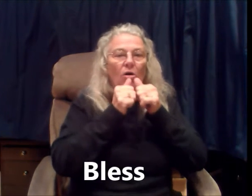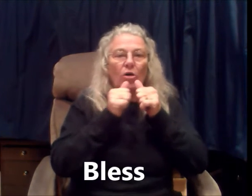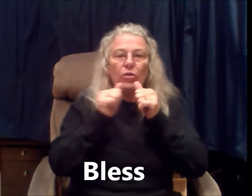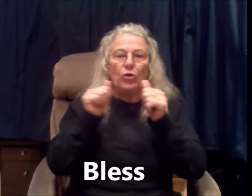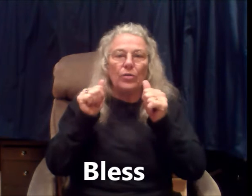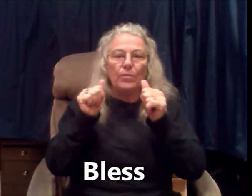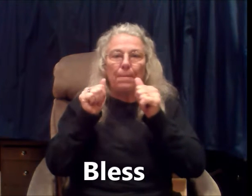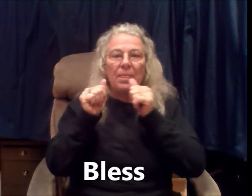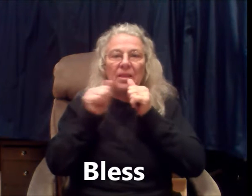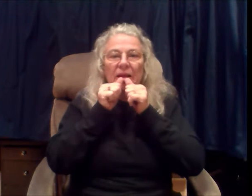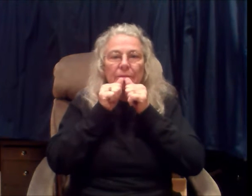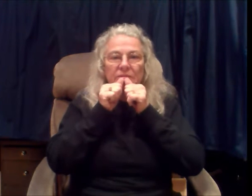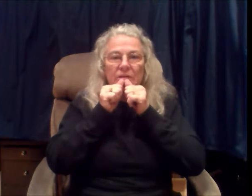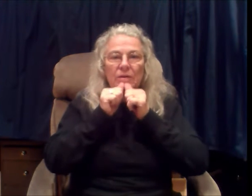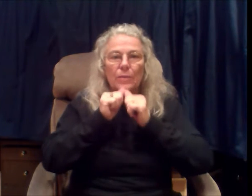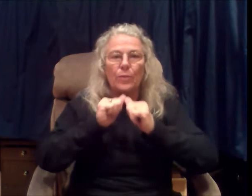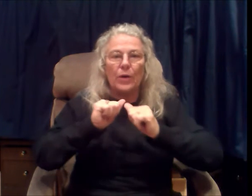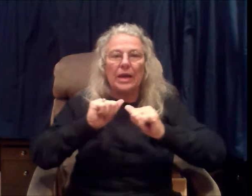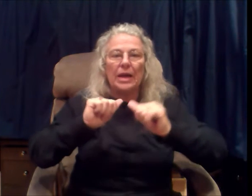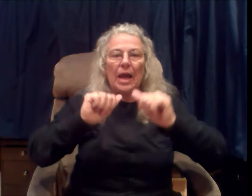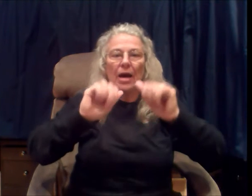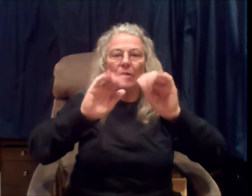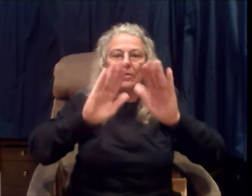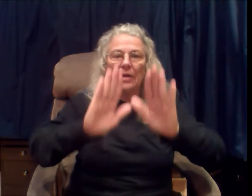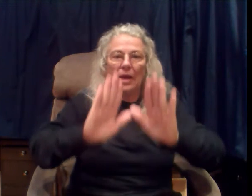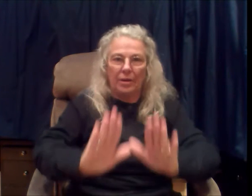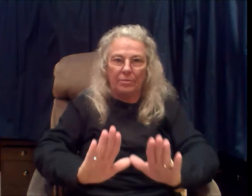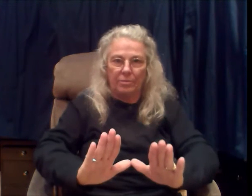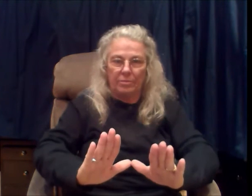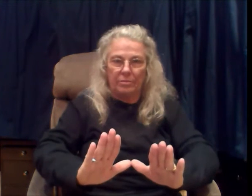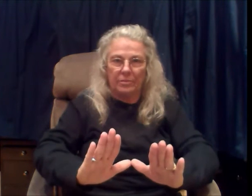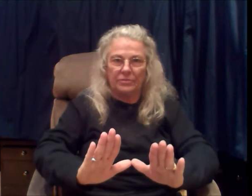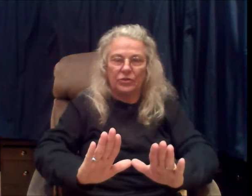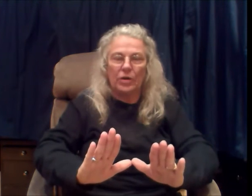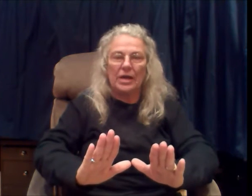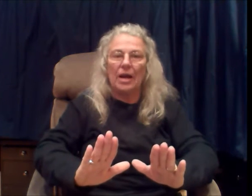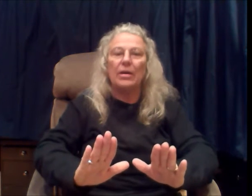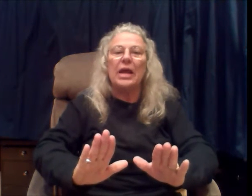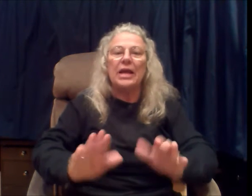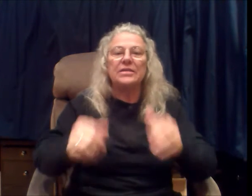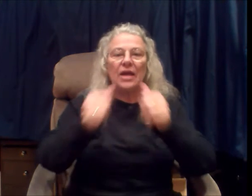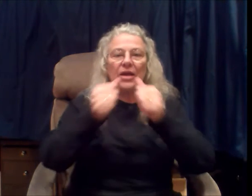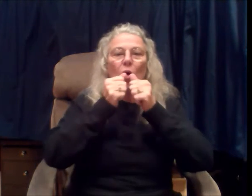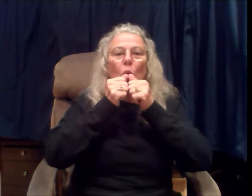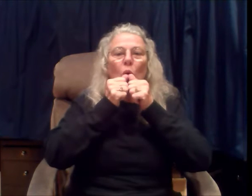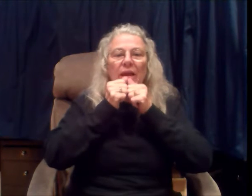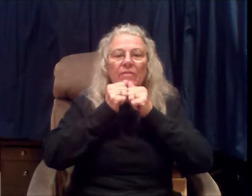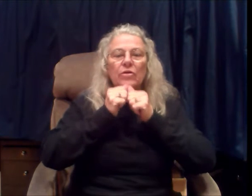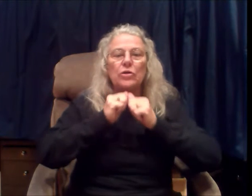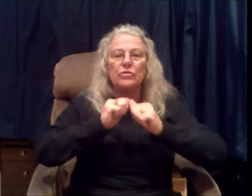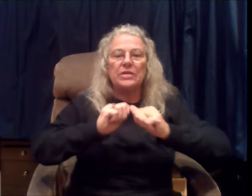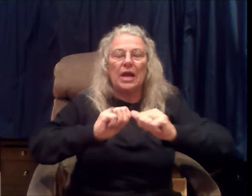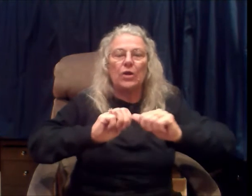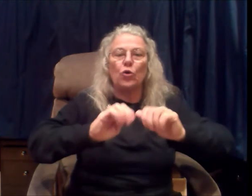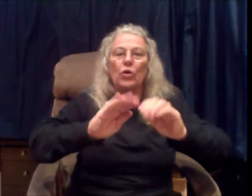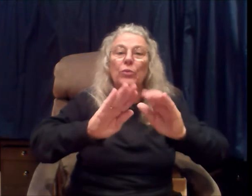on your lips, bring it out and straight down. It's like whatever you say, you're going to put